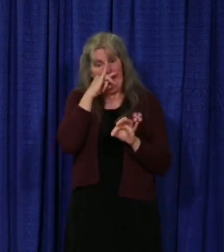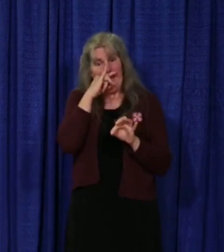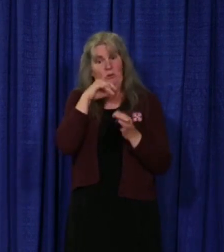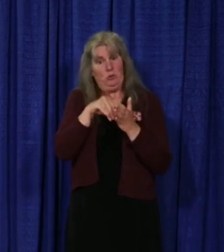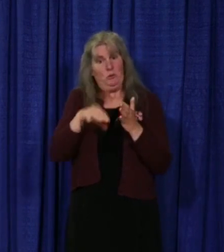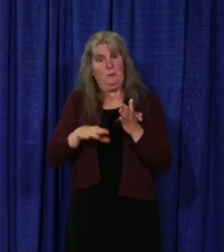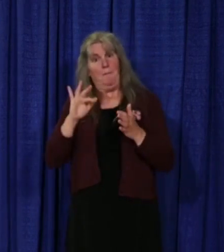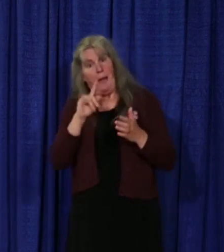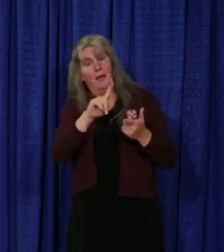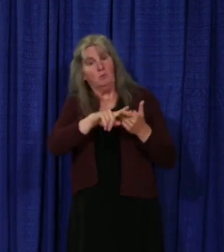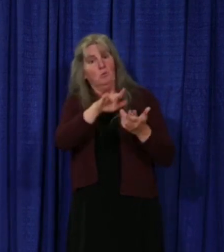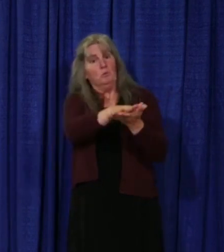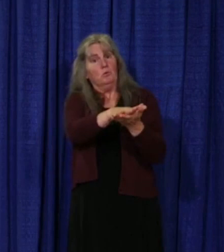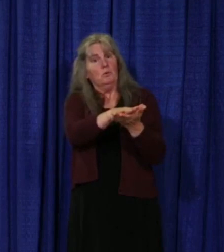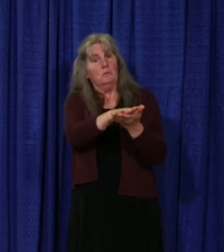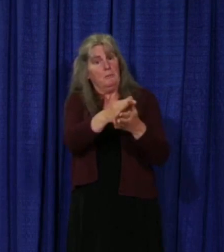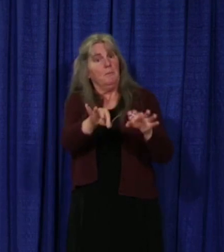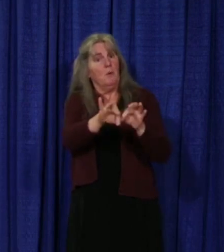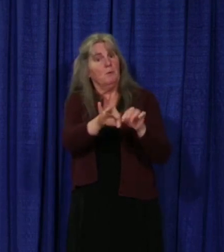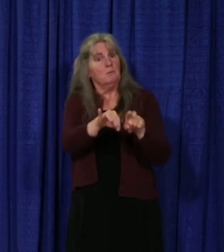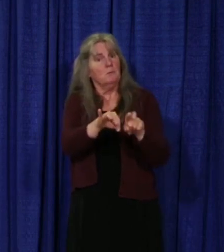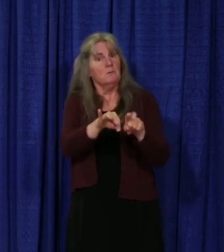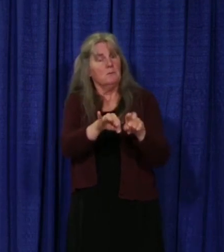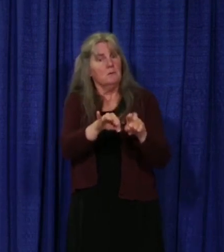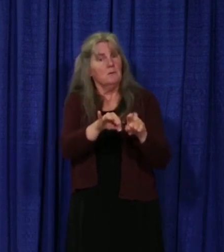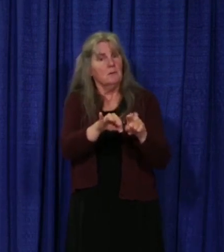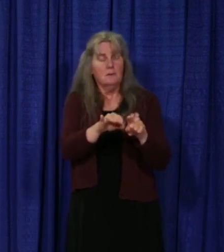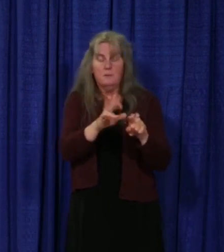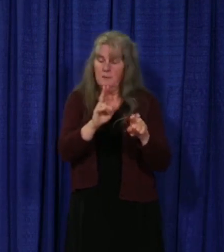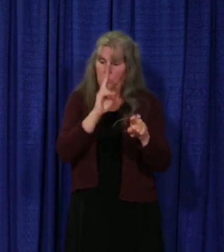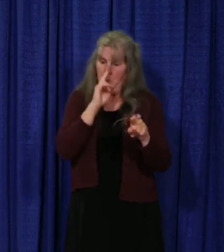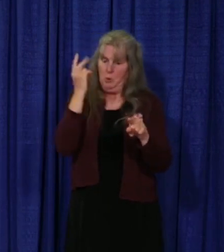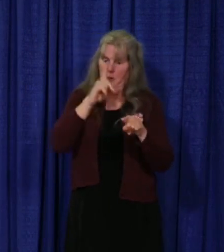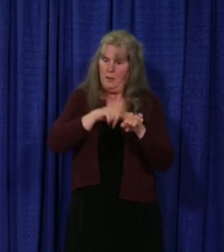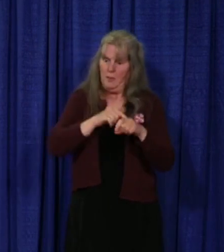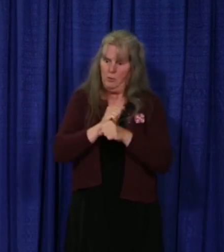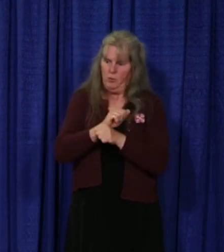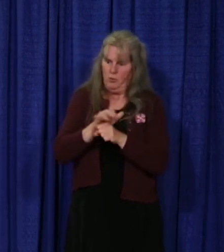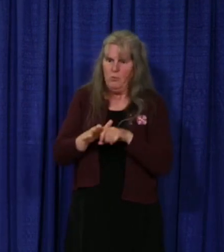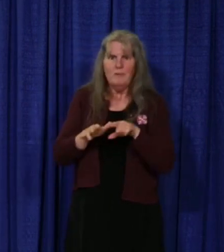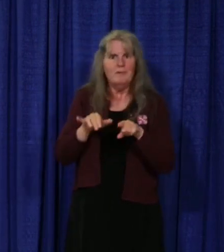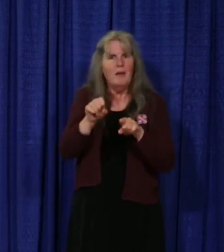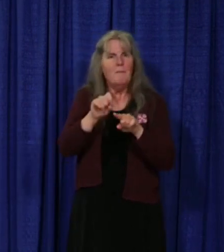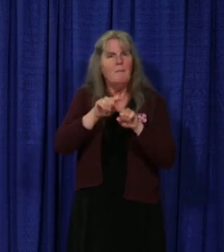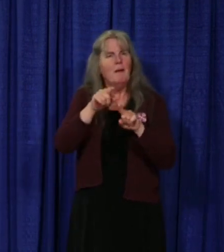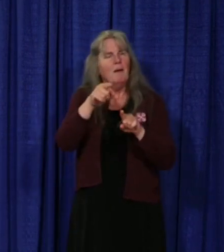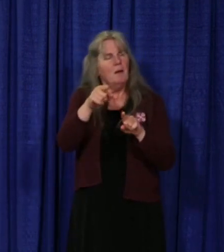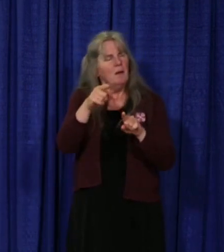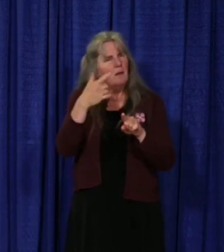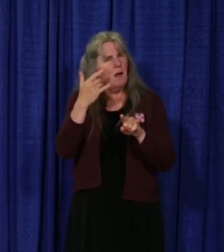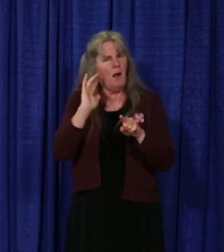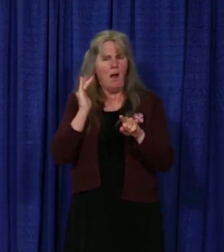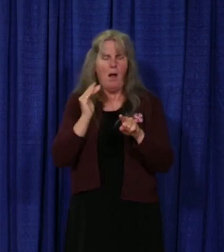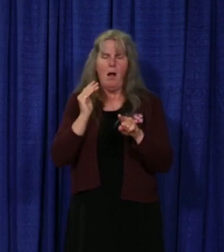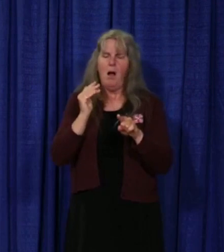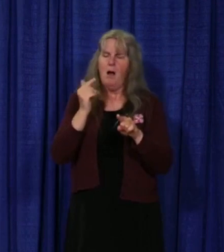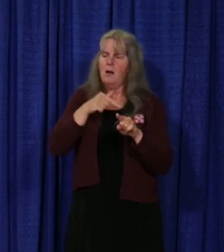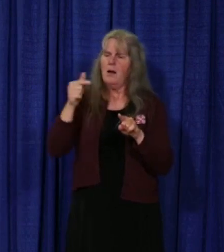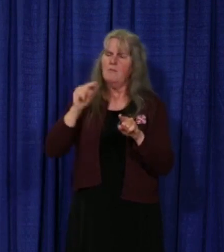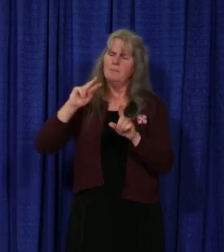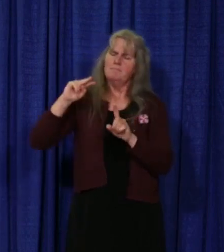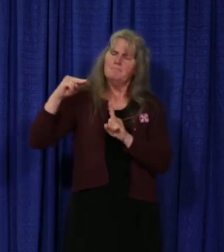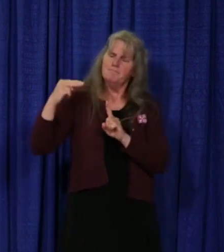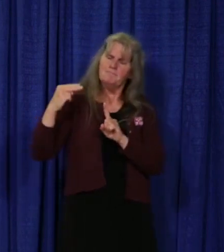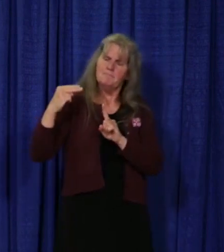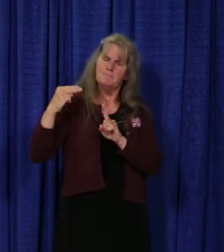returning in these extraordinary times. And our focus has always been, as a government,